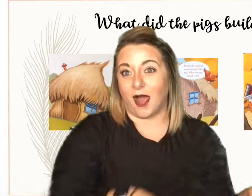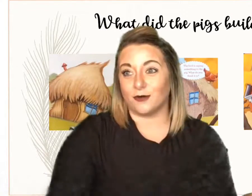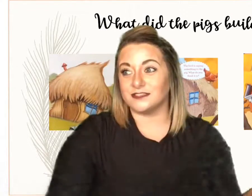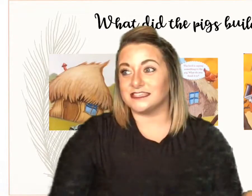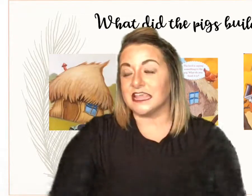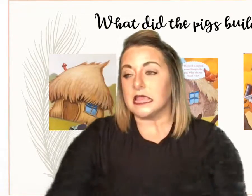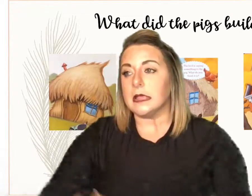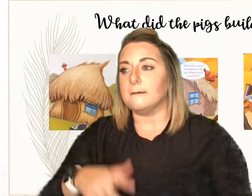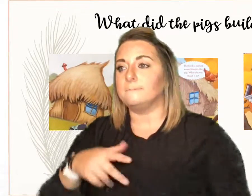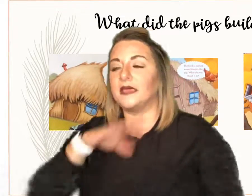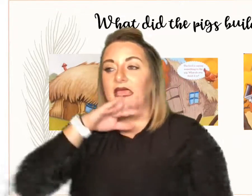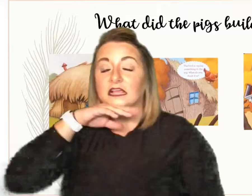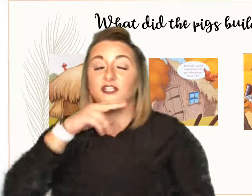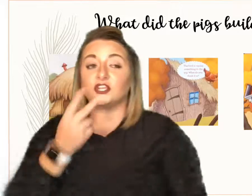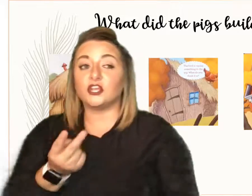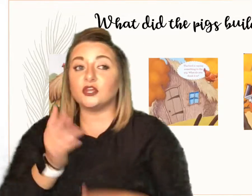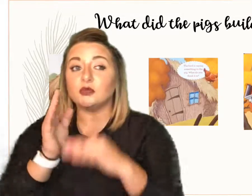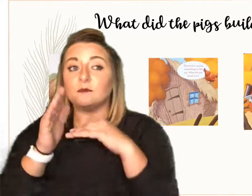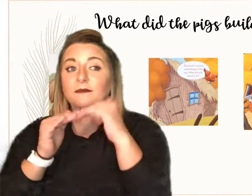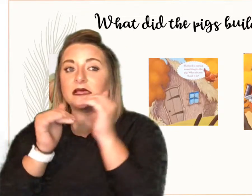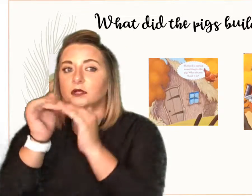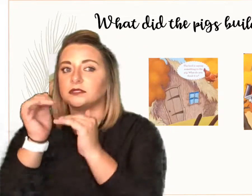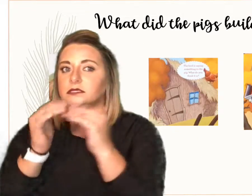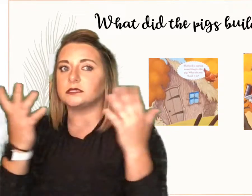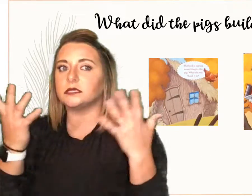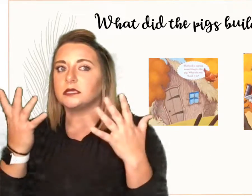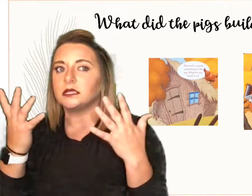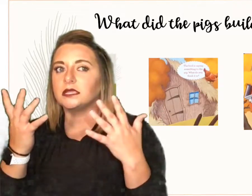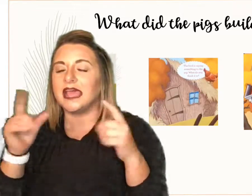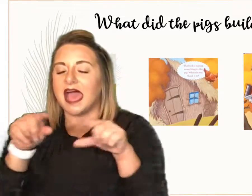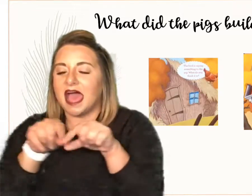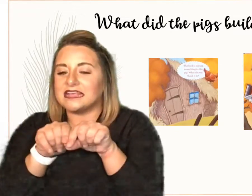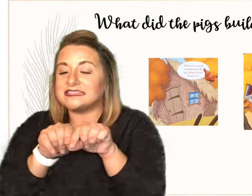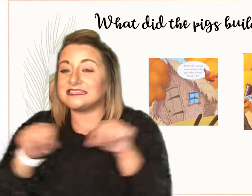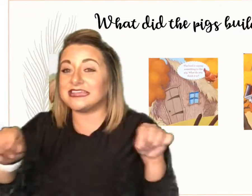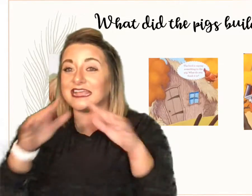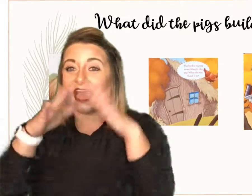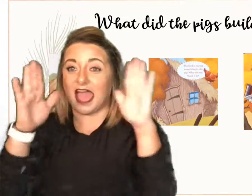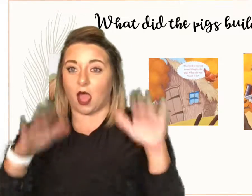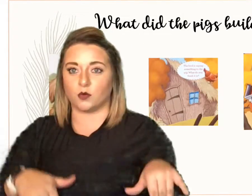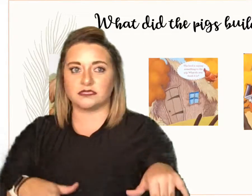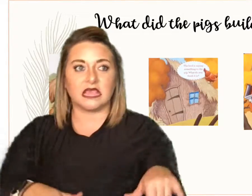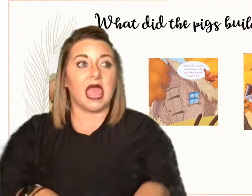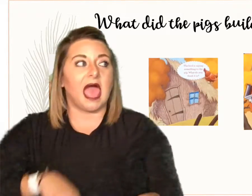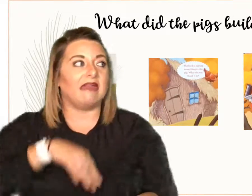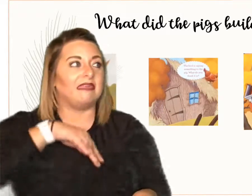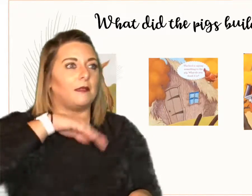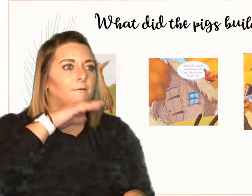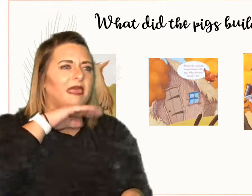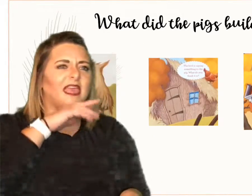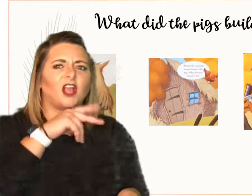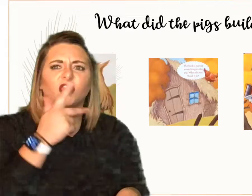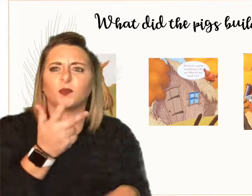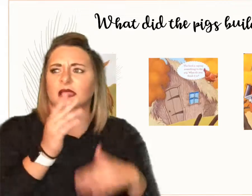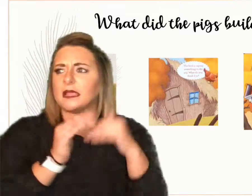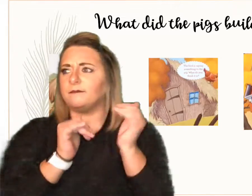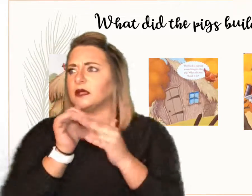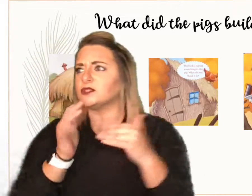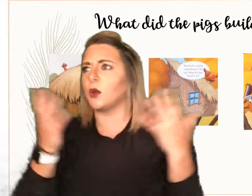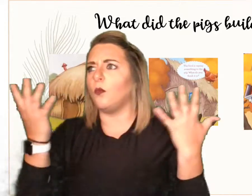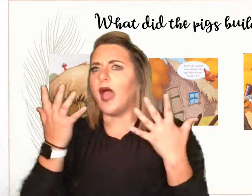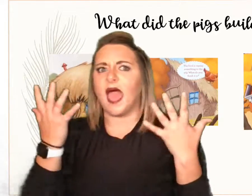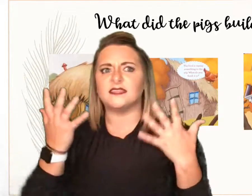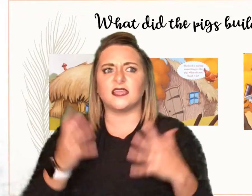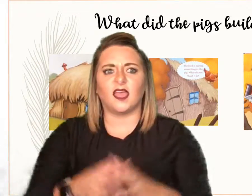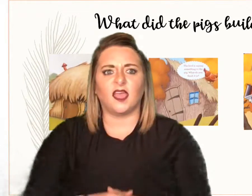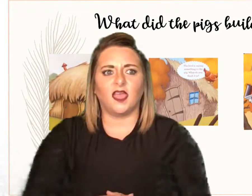straw house. Pig 2 built a stick house. And then pig 3